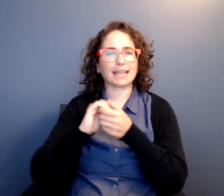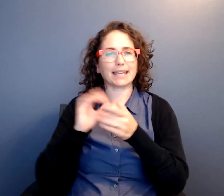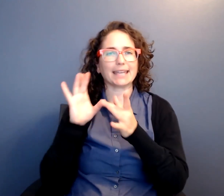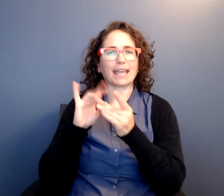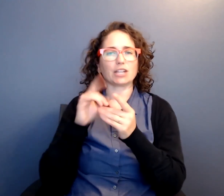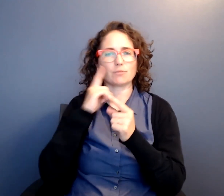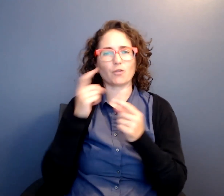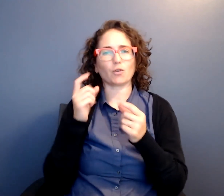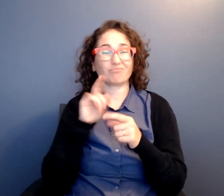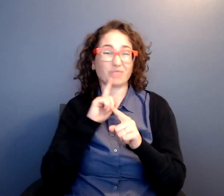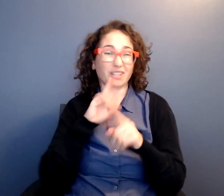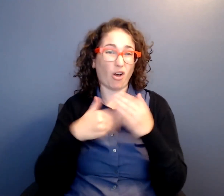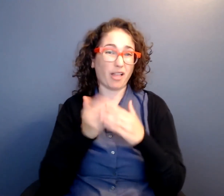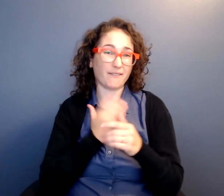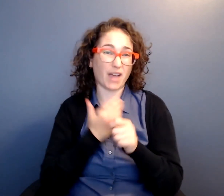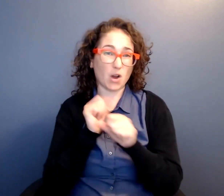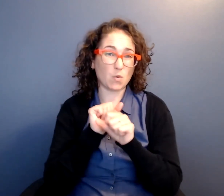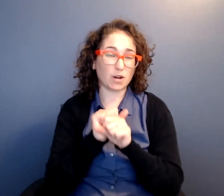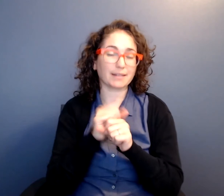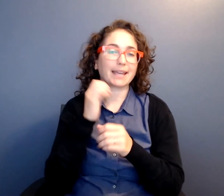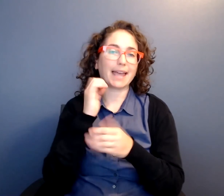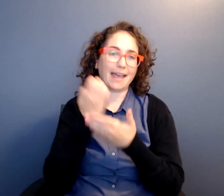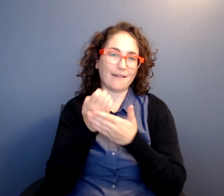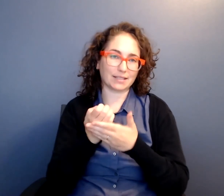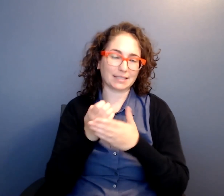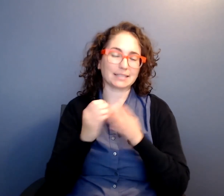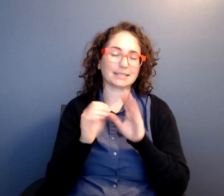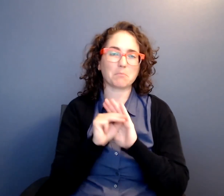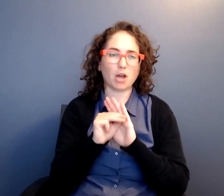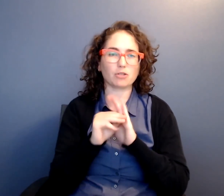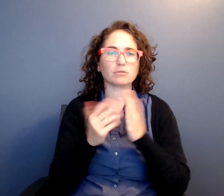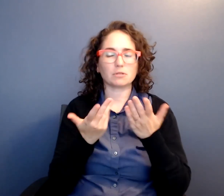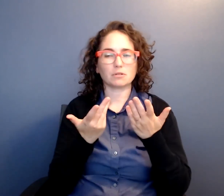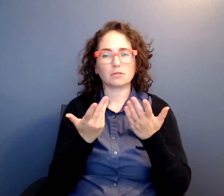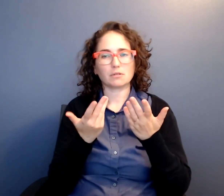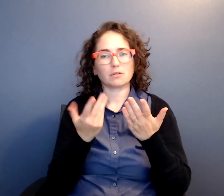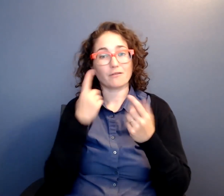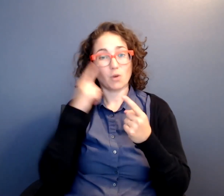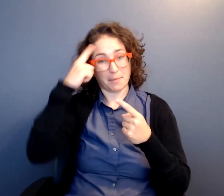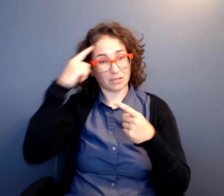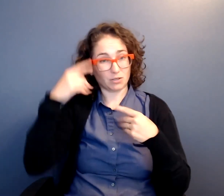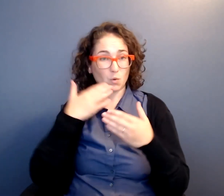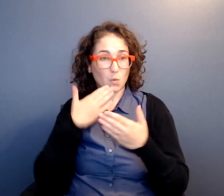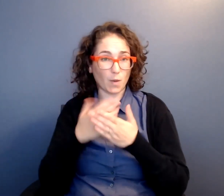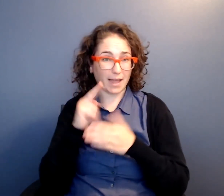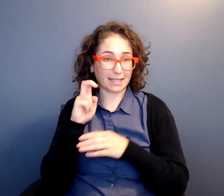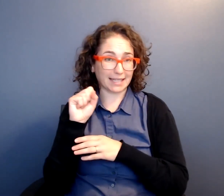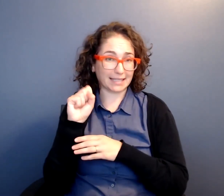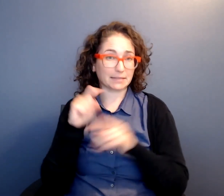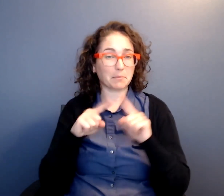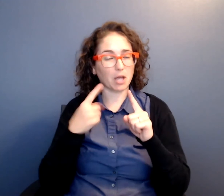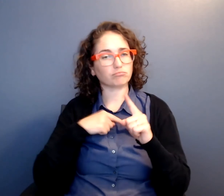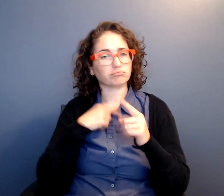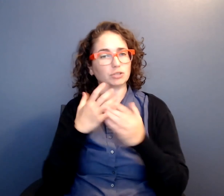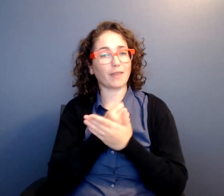work. And that is an evidence model to support mental wellness. But we utilize that model